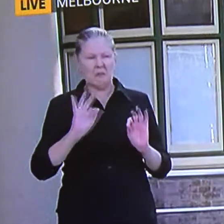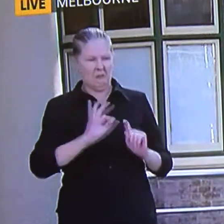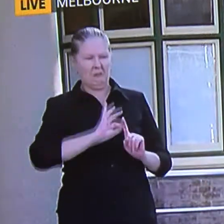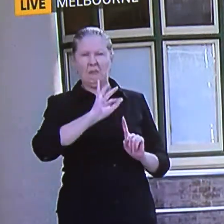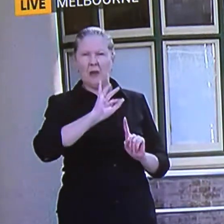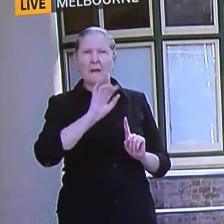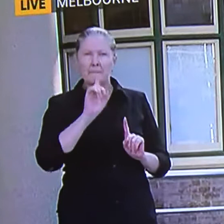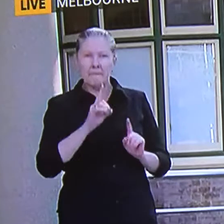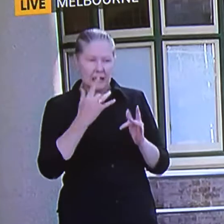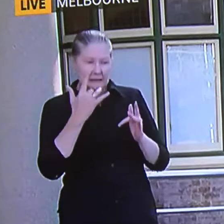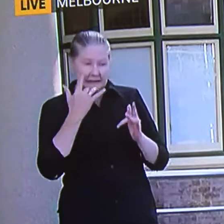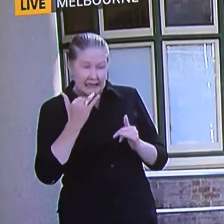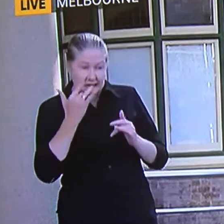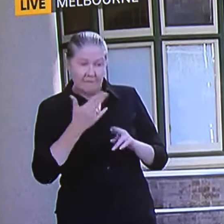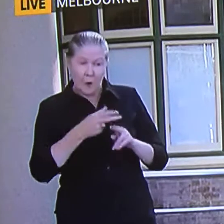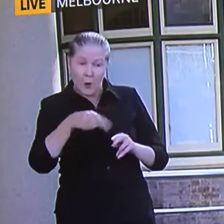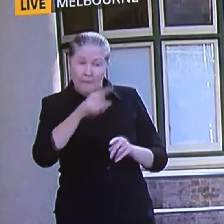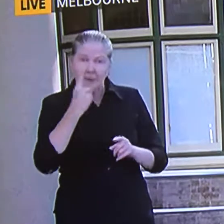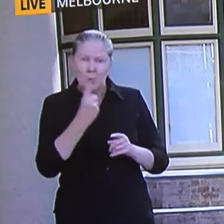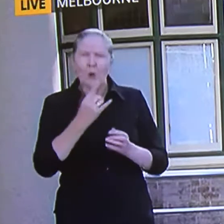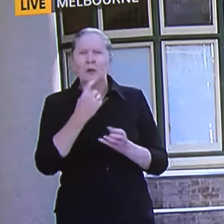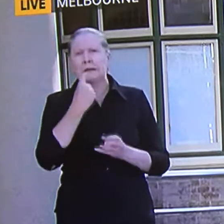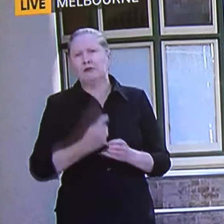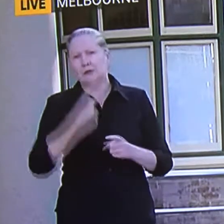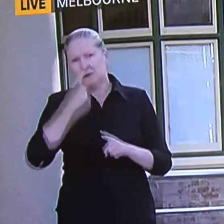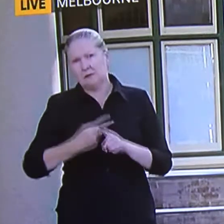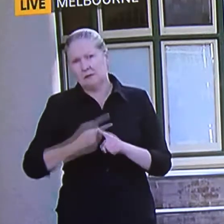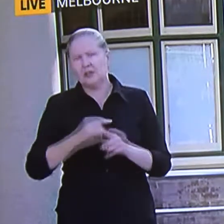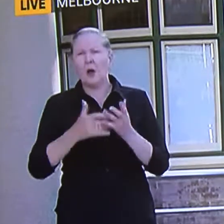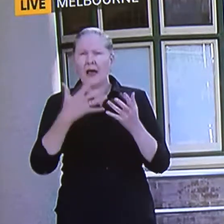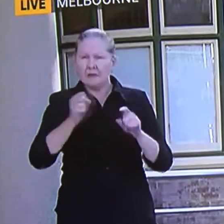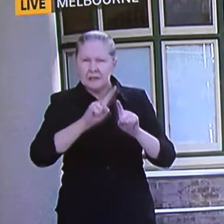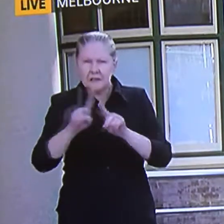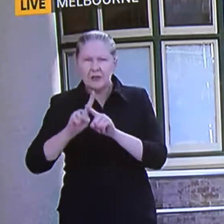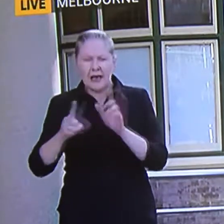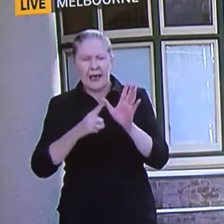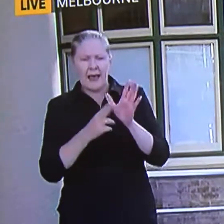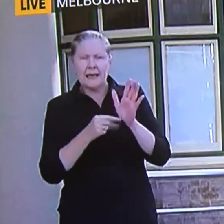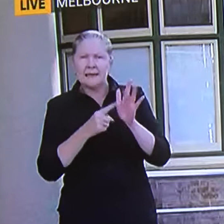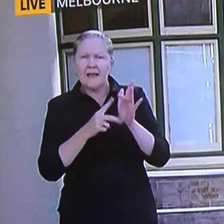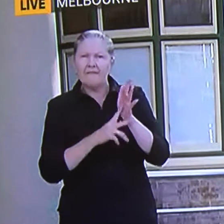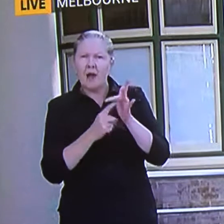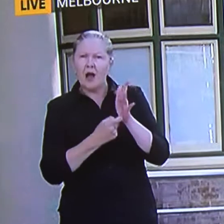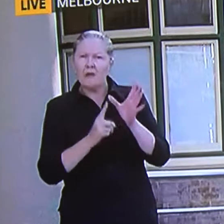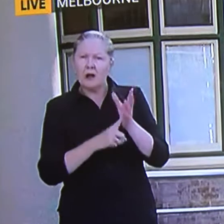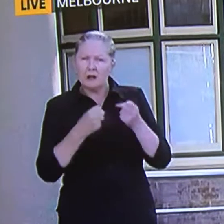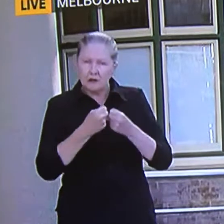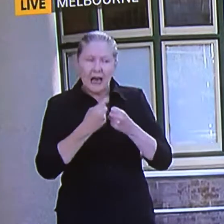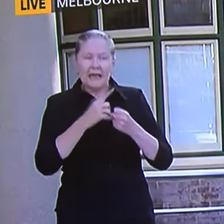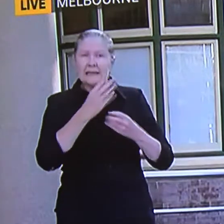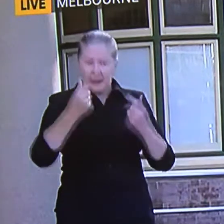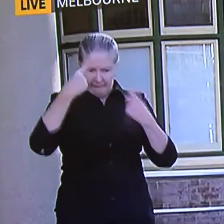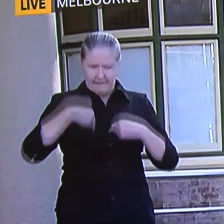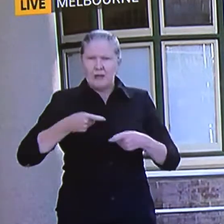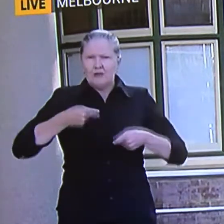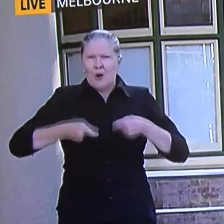tested in people that were quite sick. So we have a range of antiviral drugs and a range of drugs that modulate the immune system,